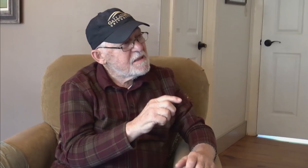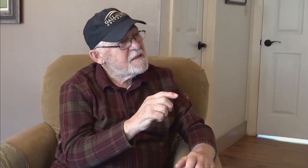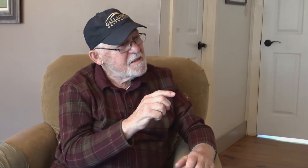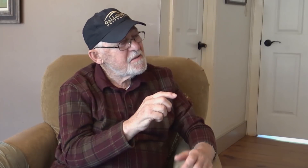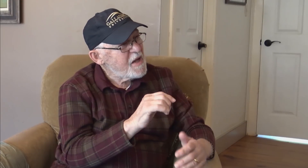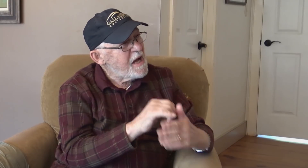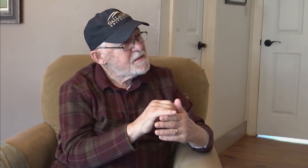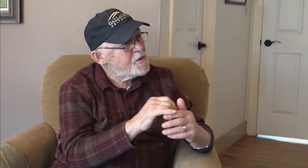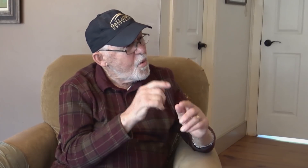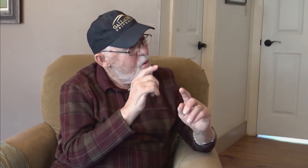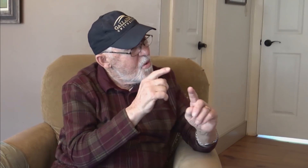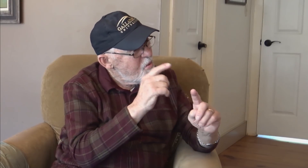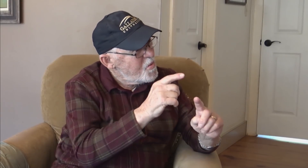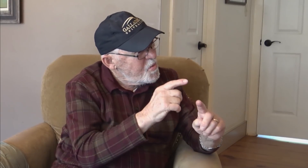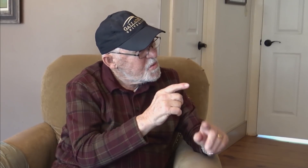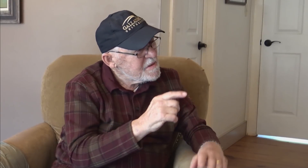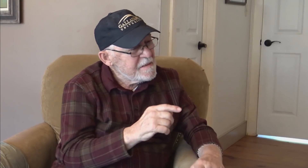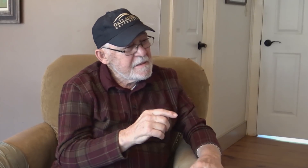work towards